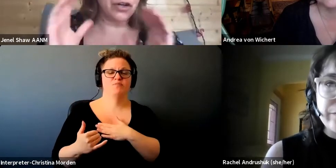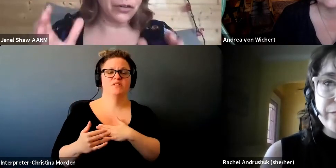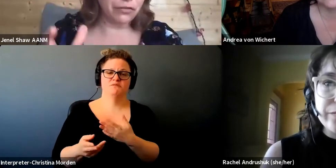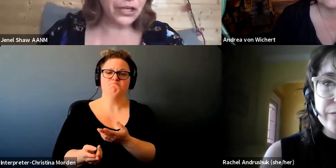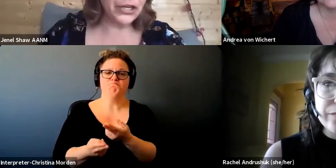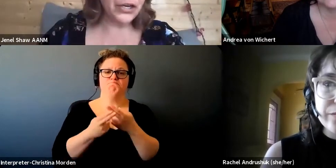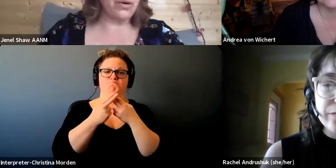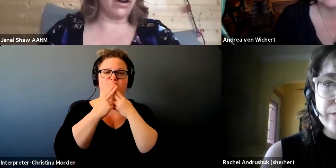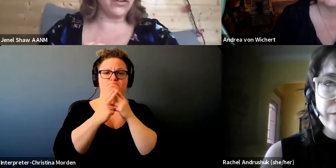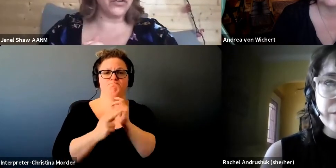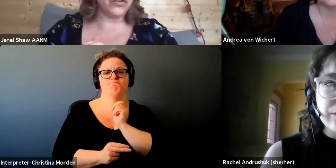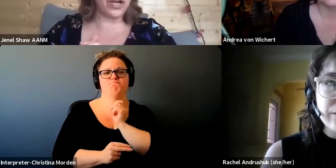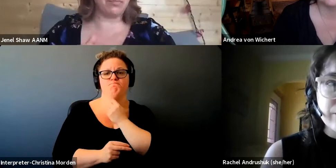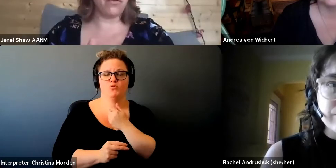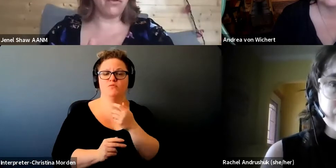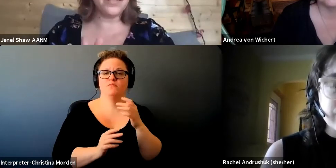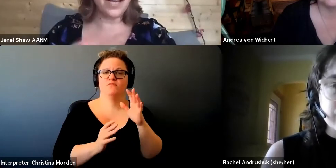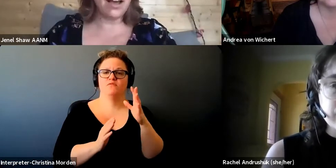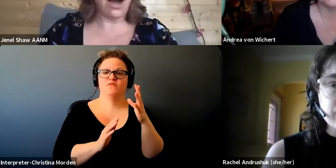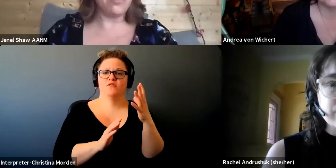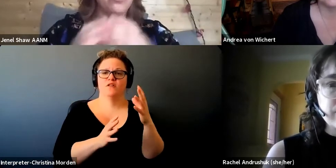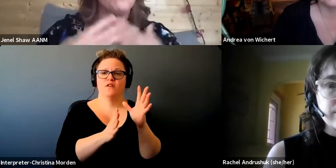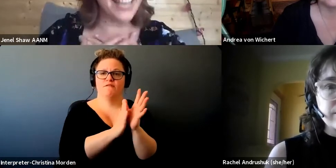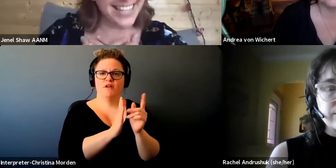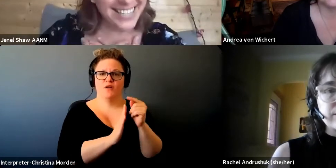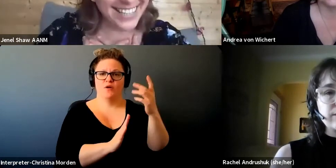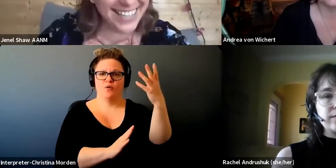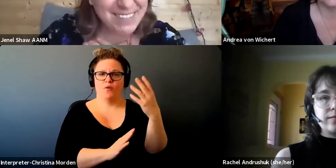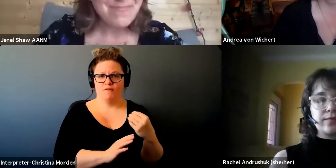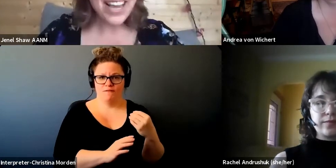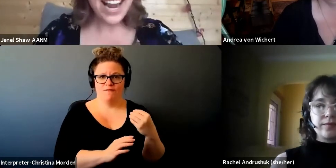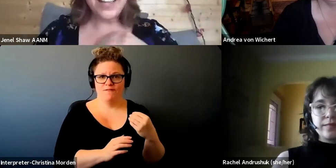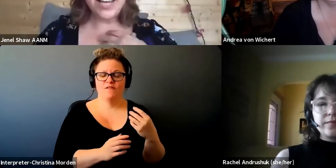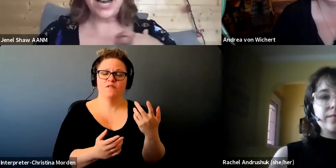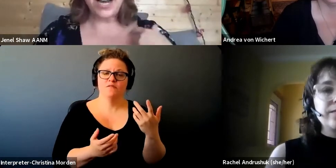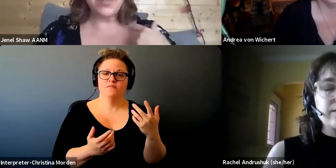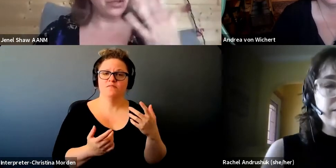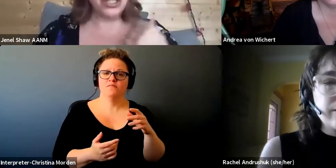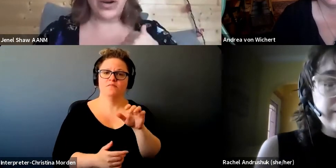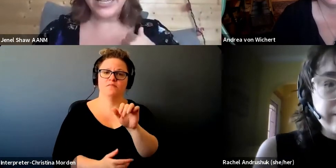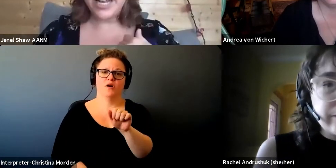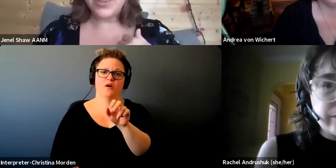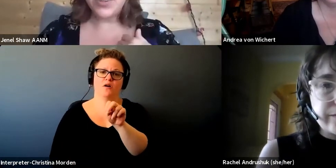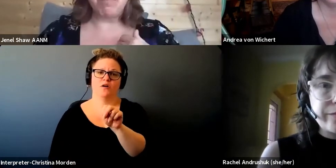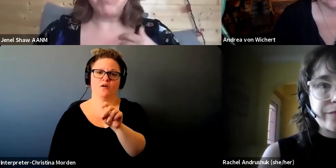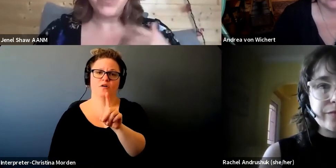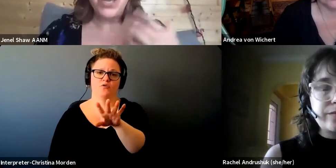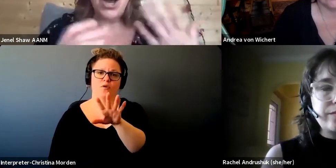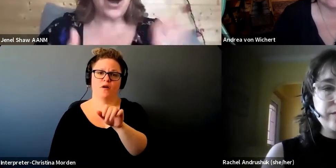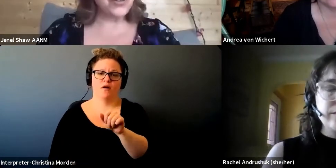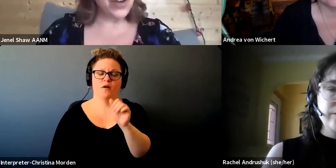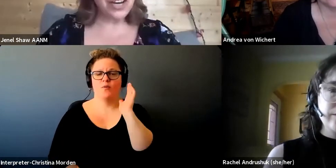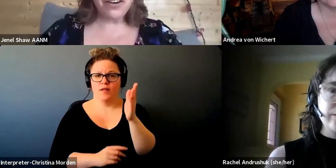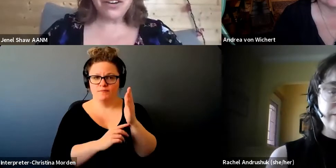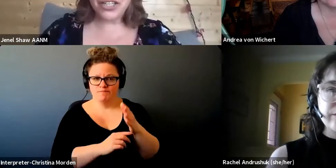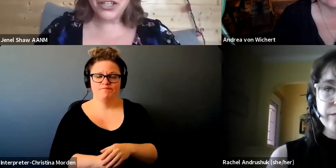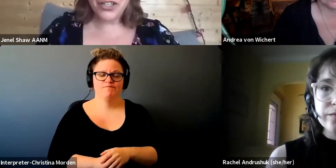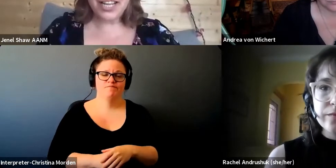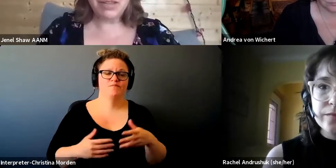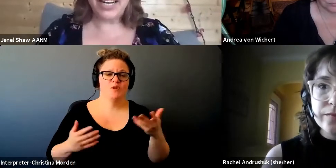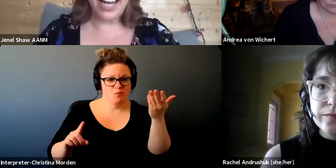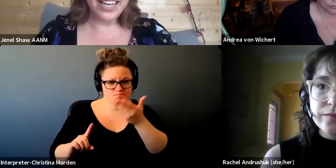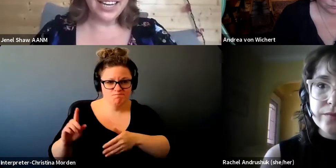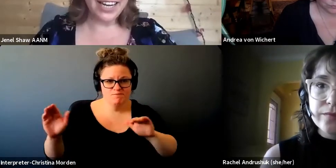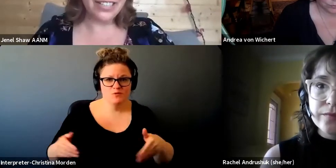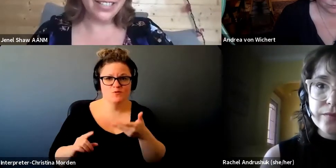and turn off their video while Andrea presents, and then we'll just go like that. So Andrea von Wichert